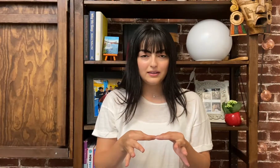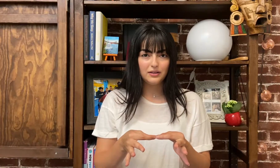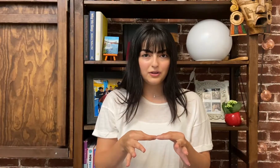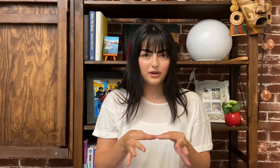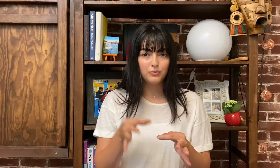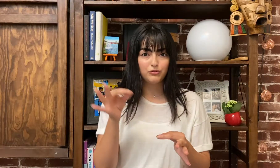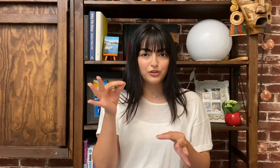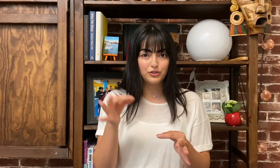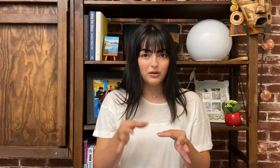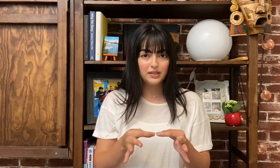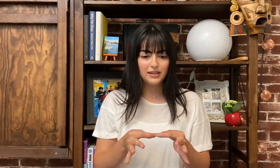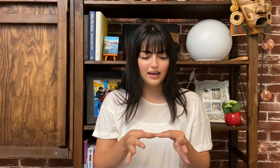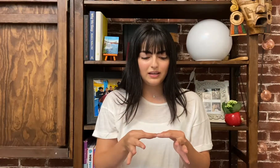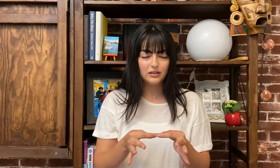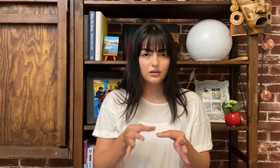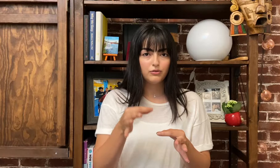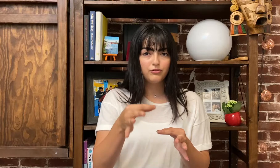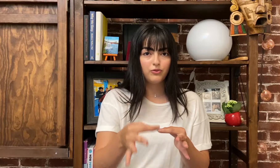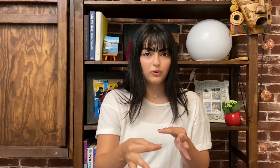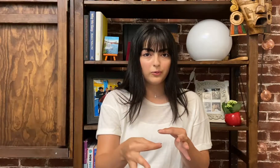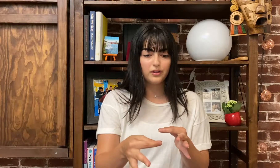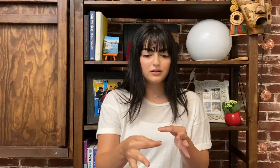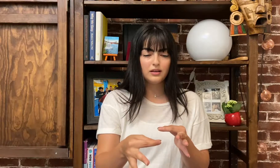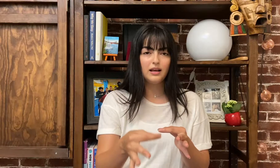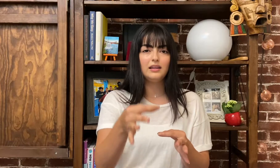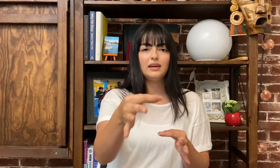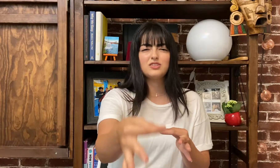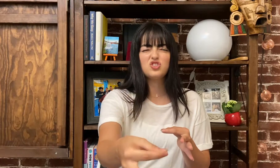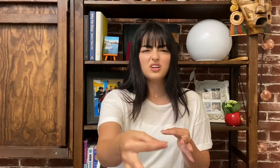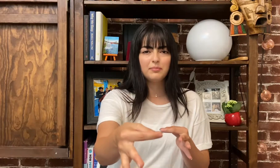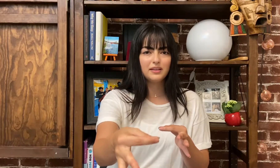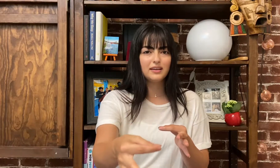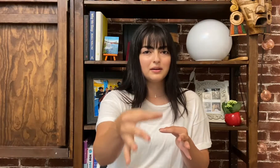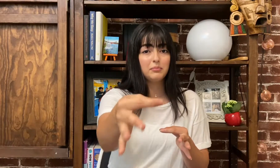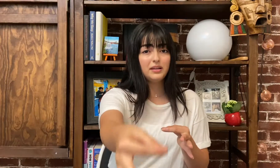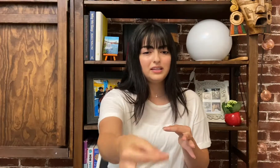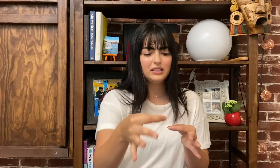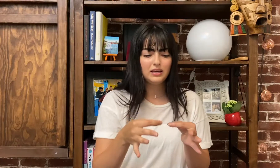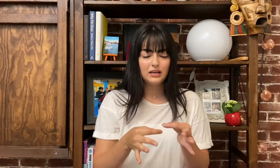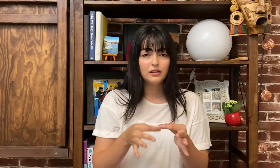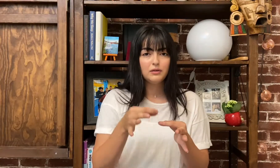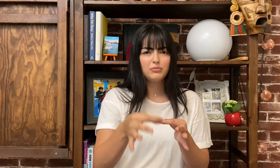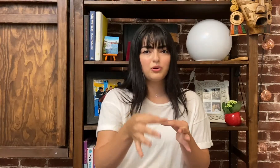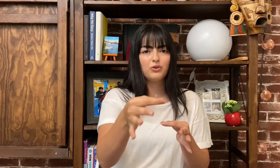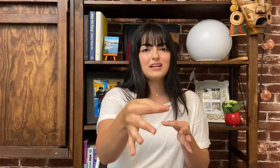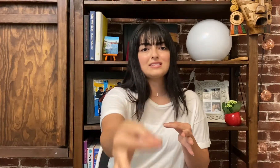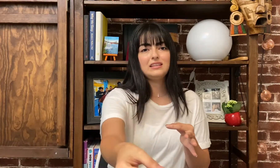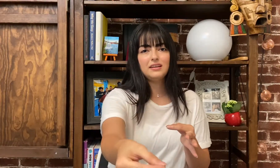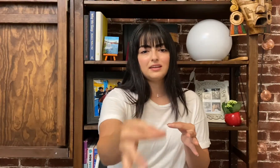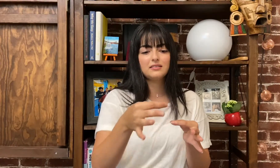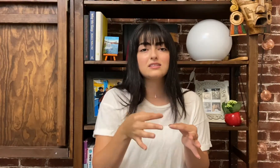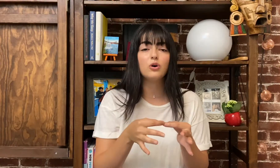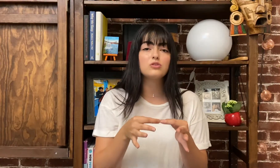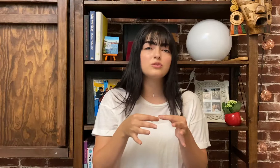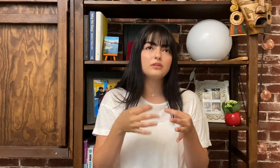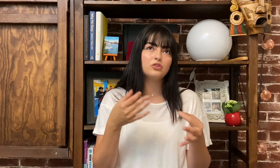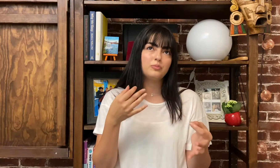you're gonna move your dominant hand forward like it's jumping like a bunny. Procrastinating. This also interprets